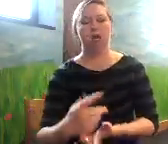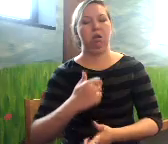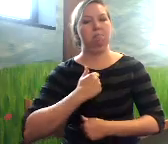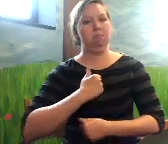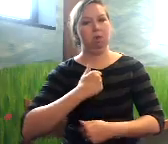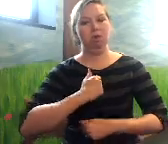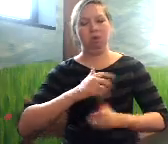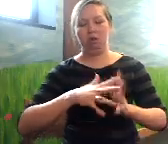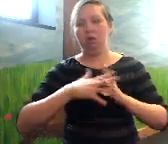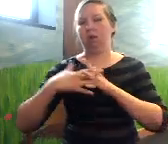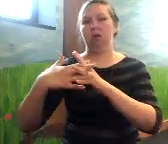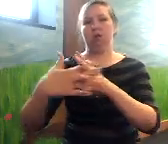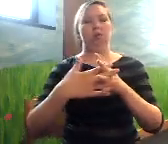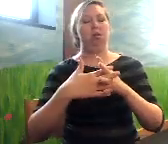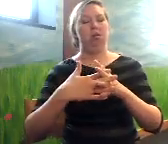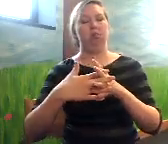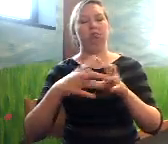the 1970s,